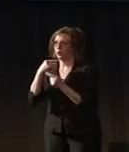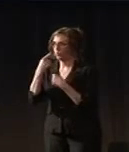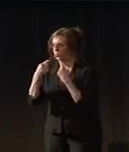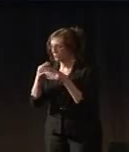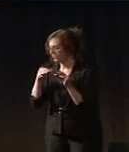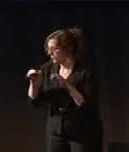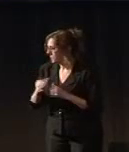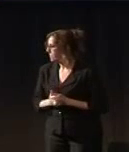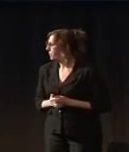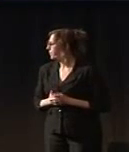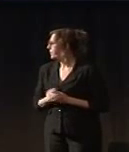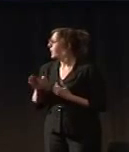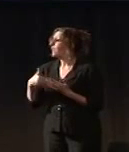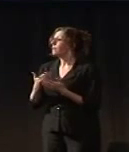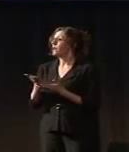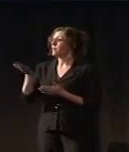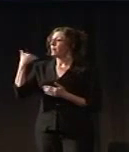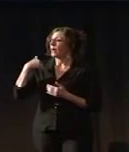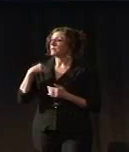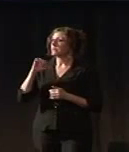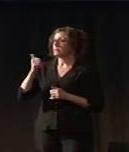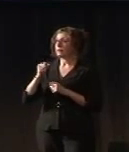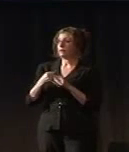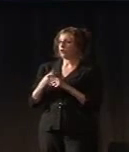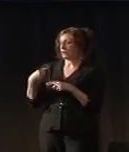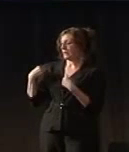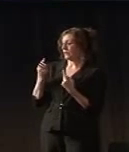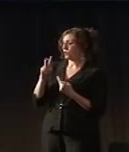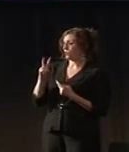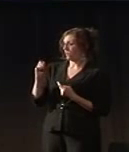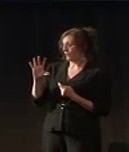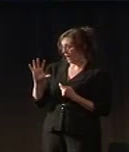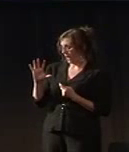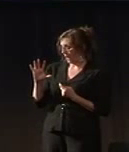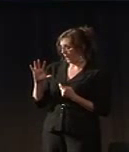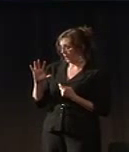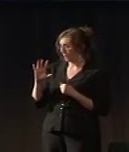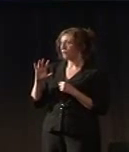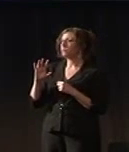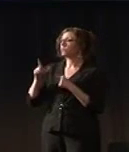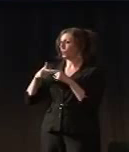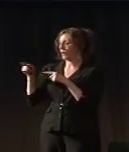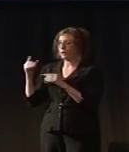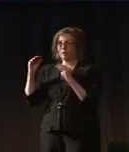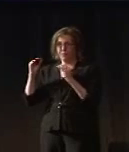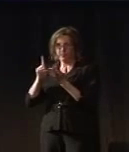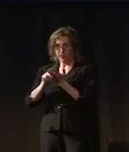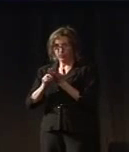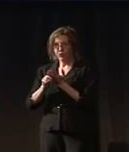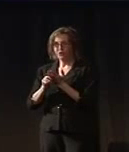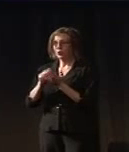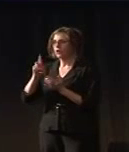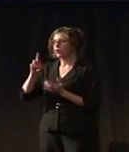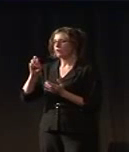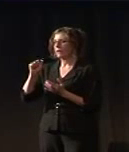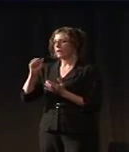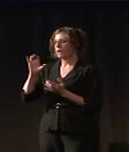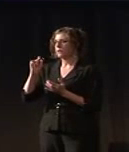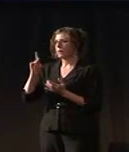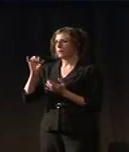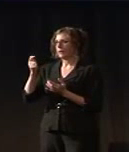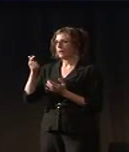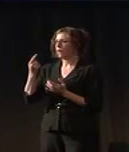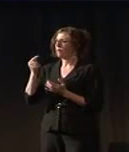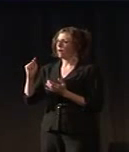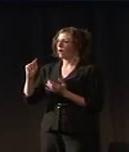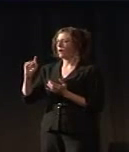then just in the past decade, since 2005, when Professor Latour published Reassembling the Social, through his most recent book